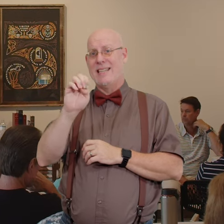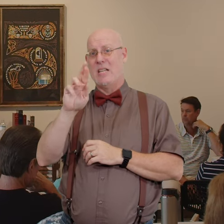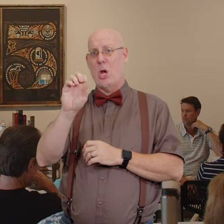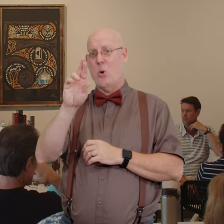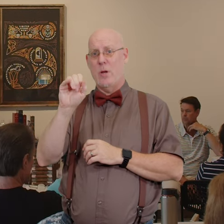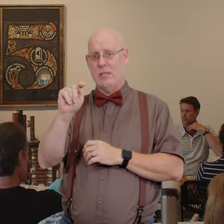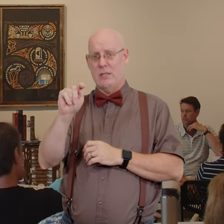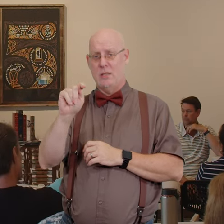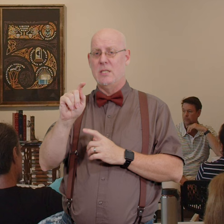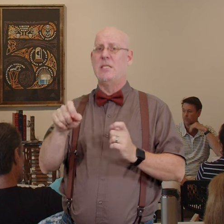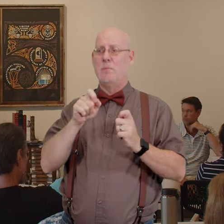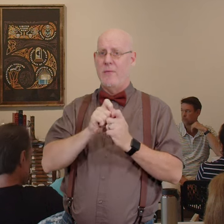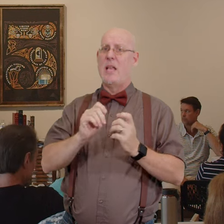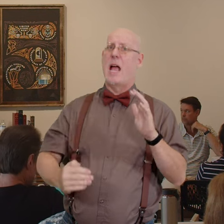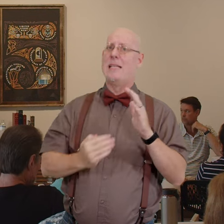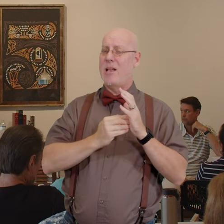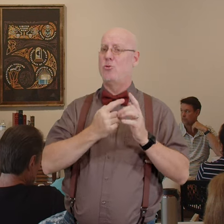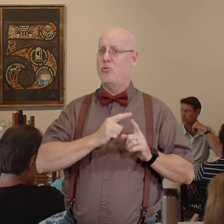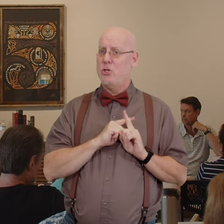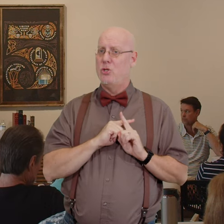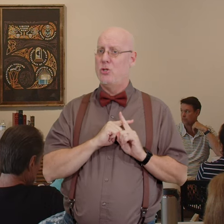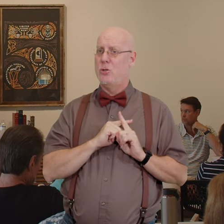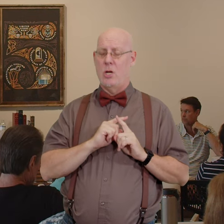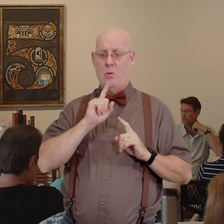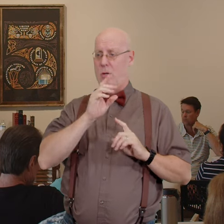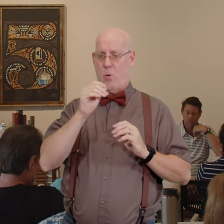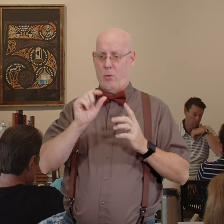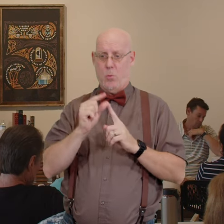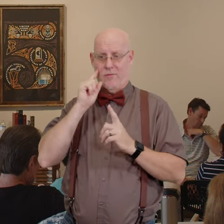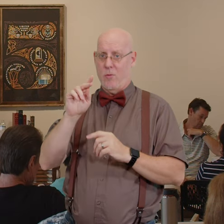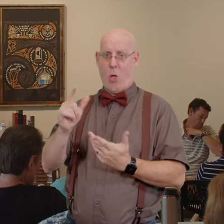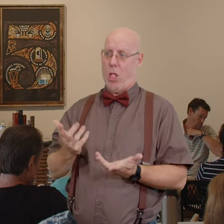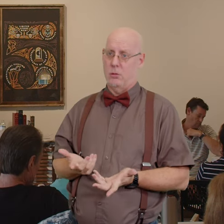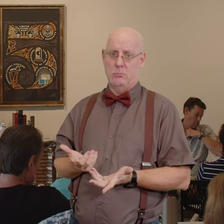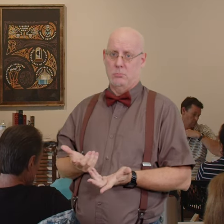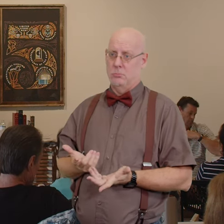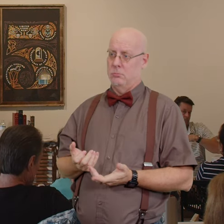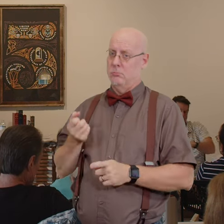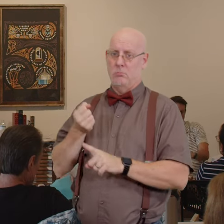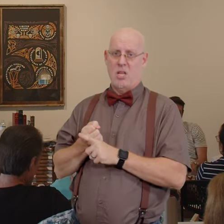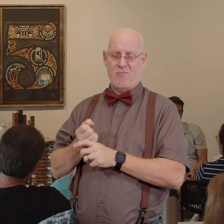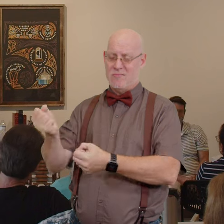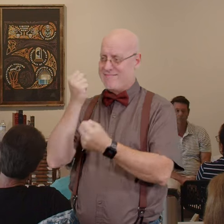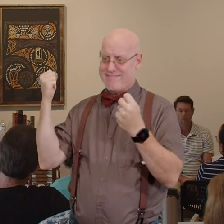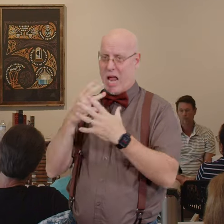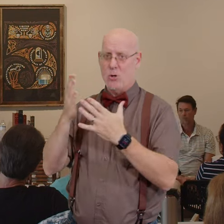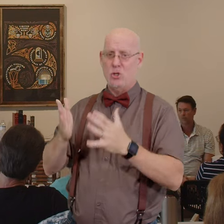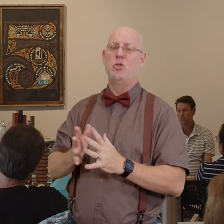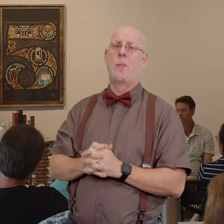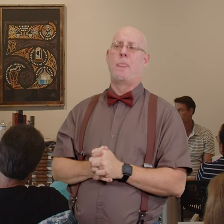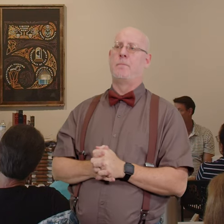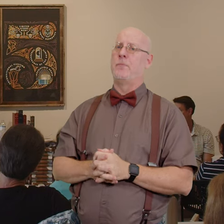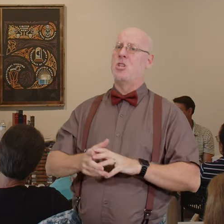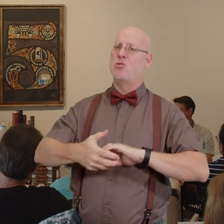terrorist, specifically against Christians. There's really no other word for Paul. Like, he's just a terrorist. He is